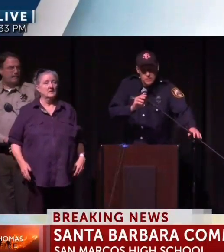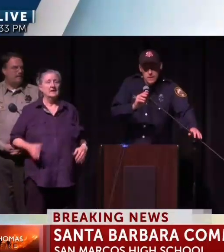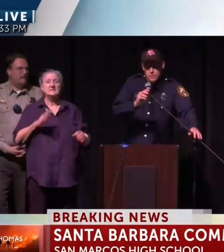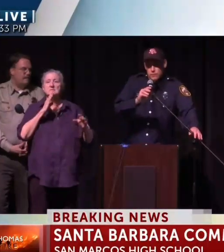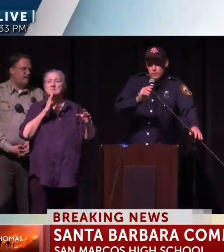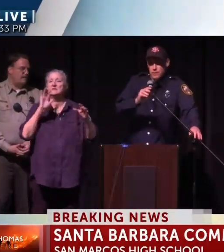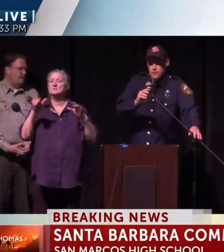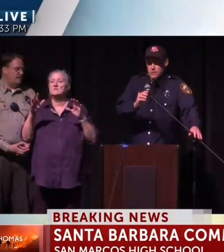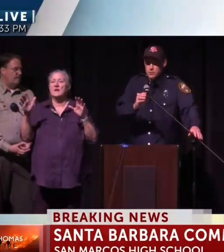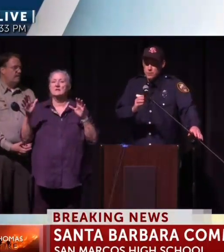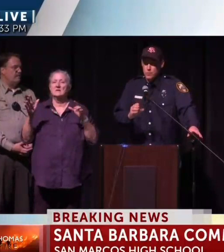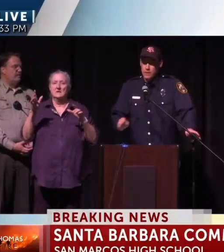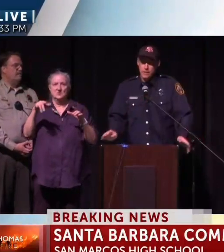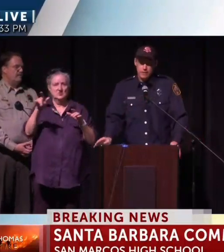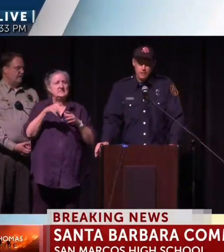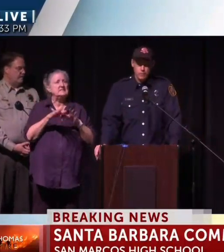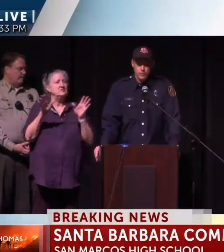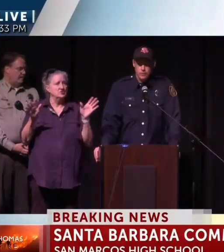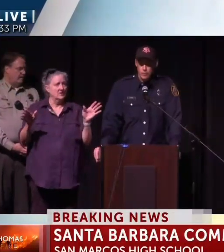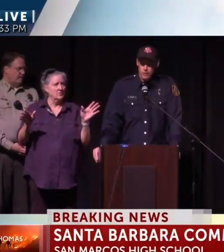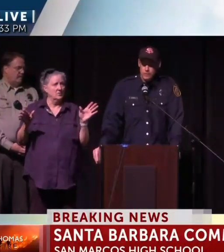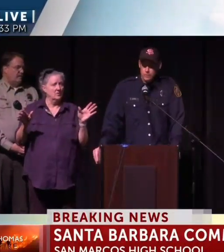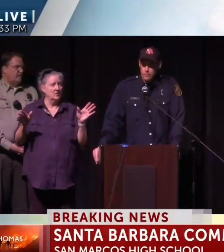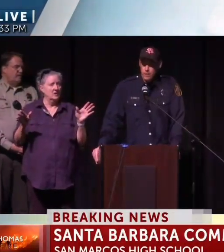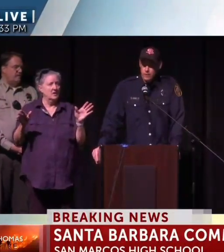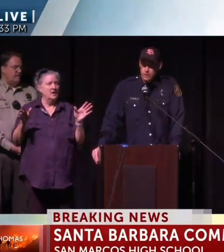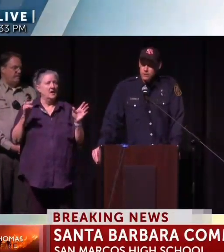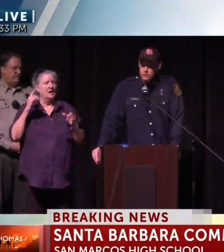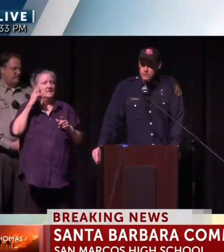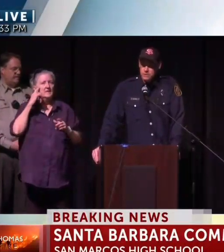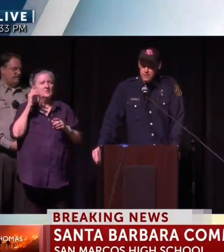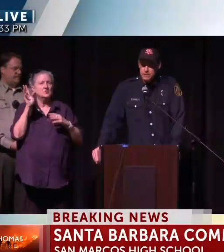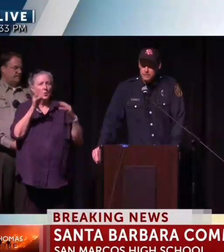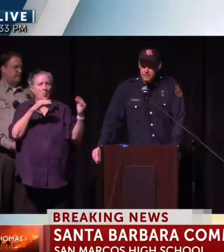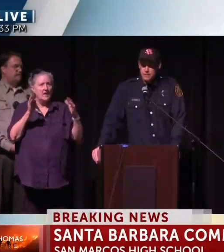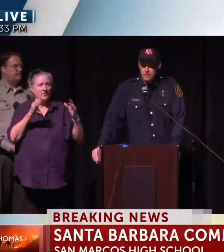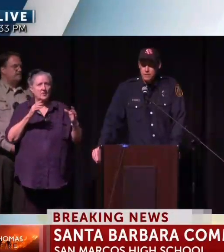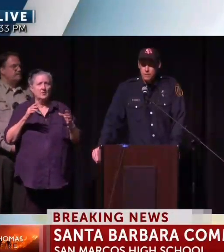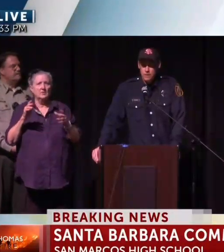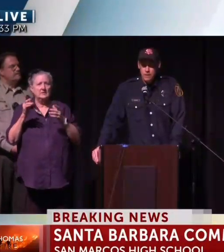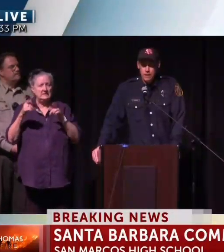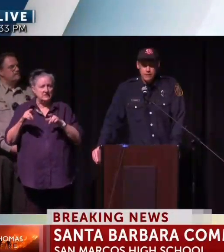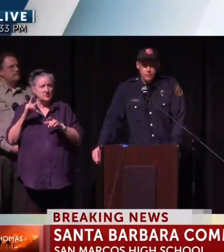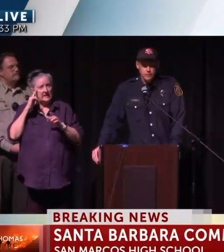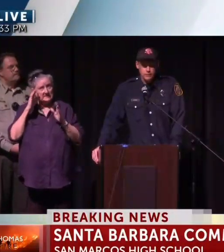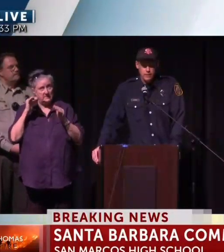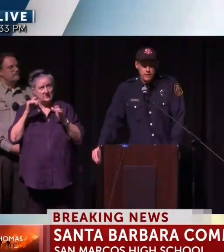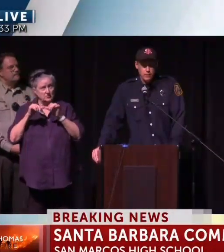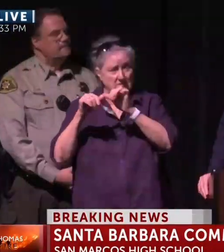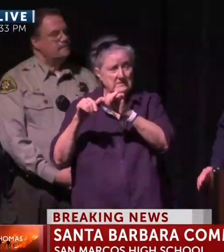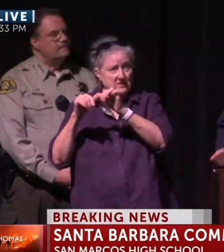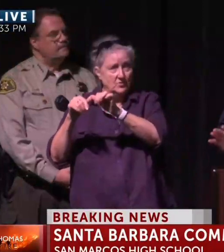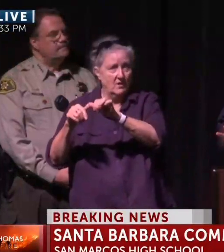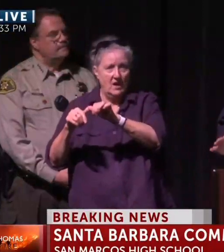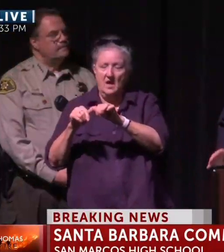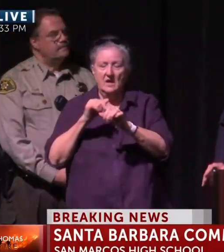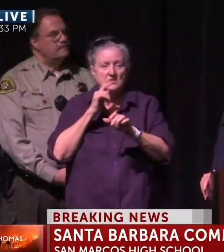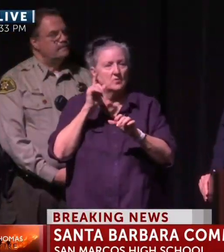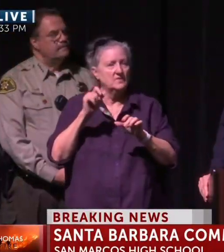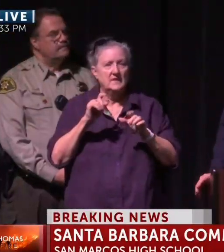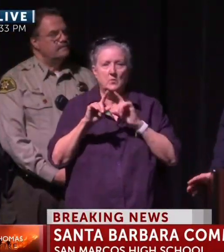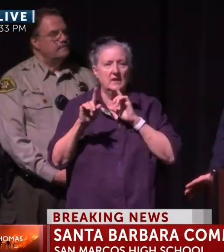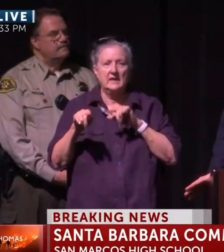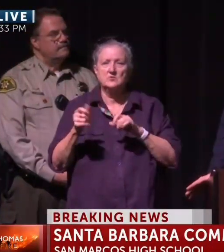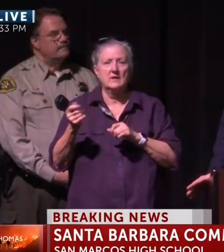And speaking to that, just in general, I think with the weather conditions expected to continue, I don't think we're really going